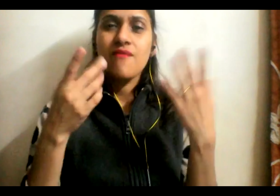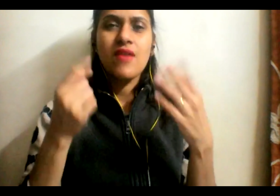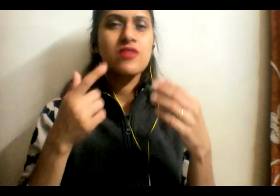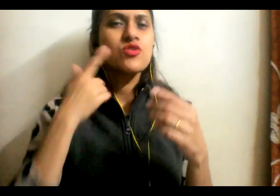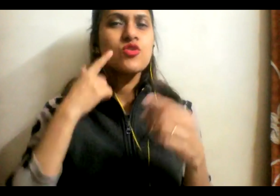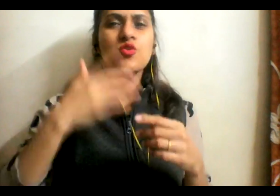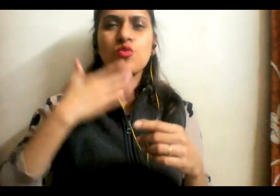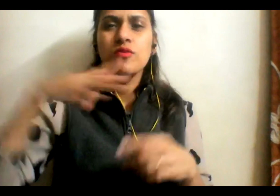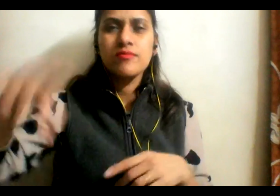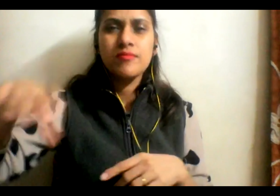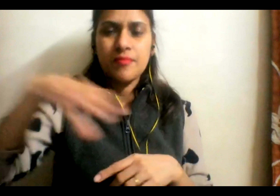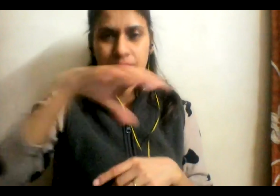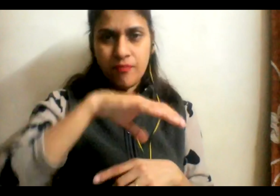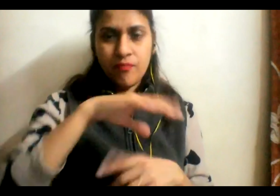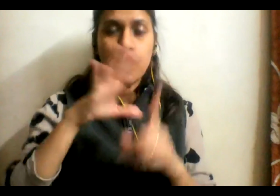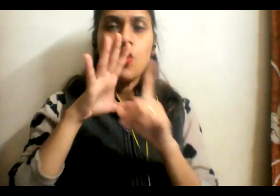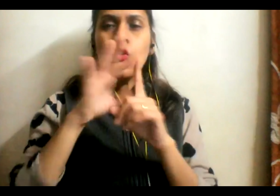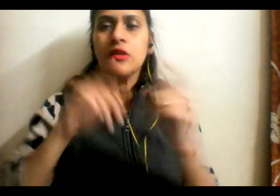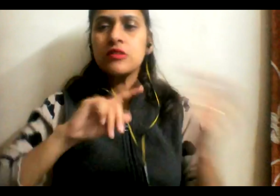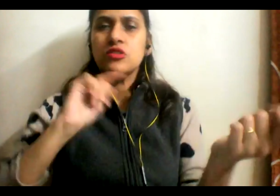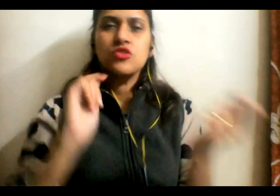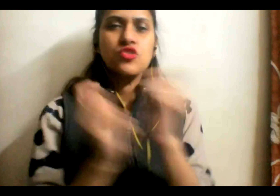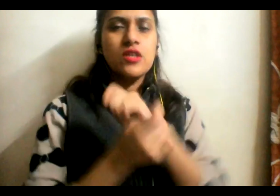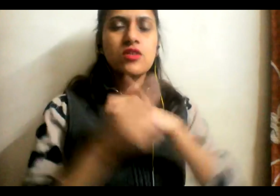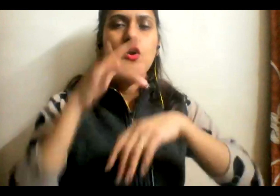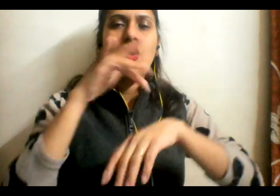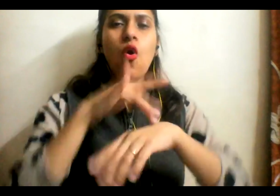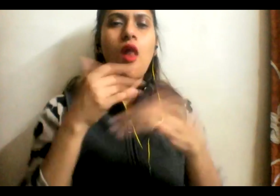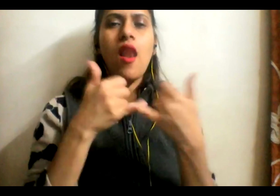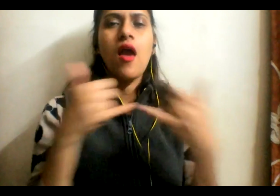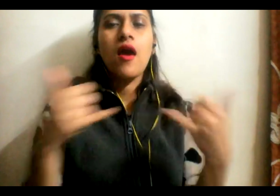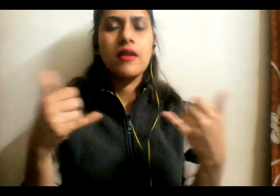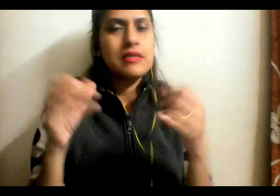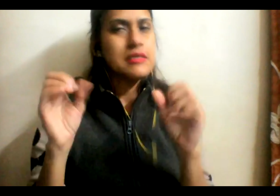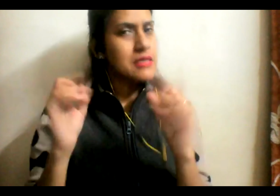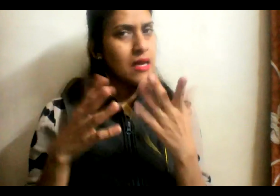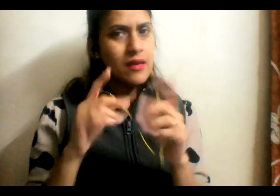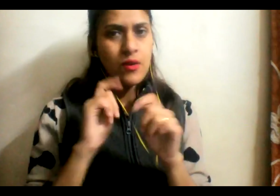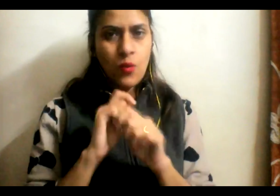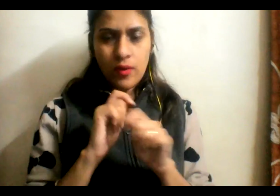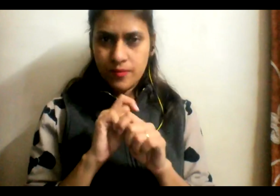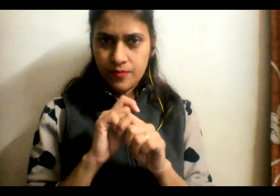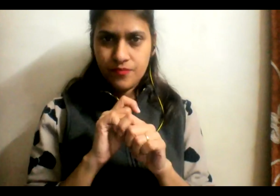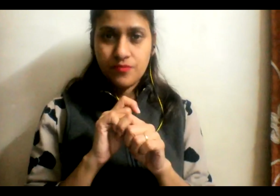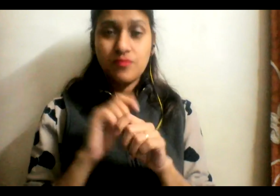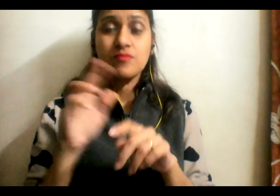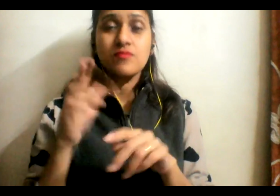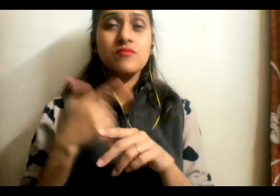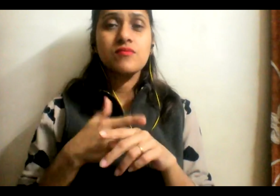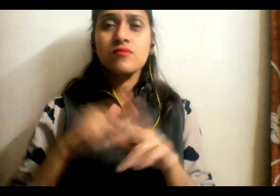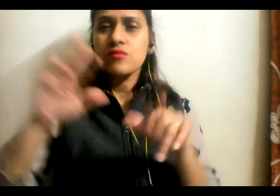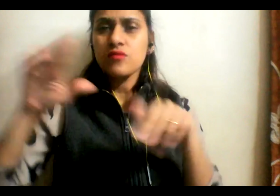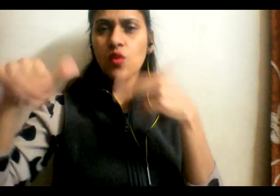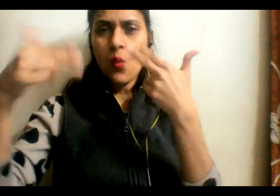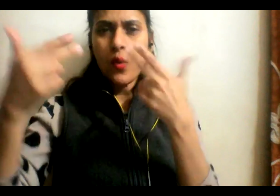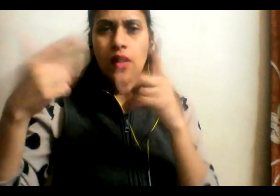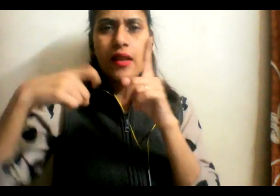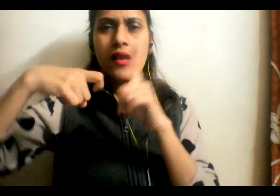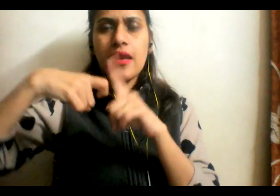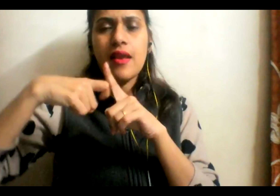their services online. Due to online services, they have introduced video KYC.